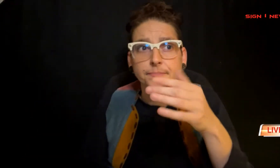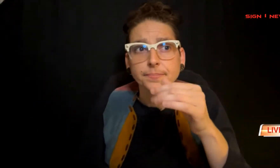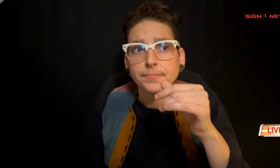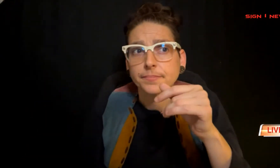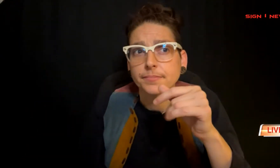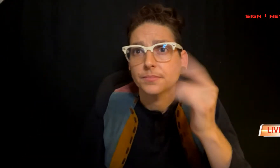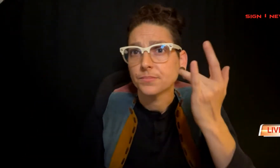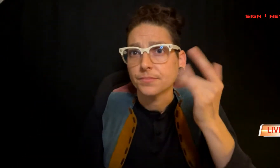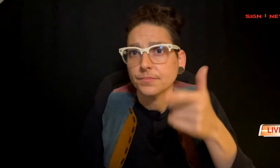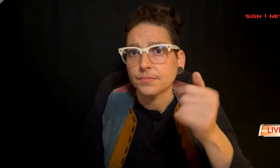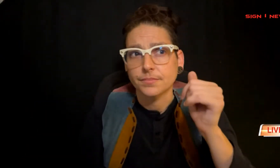Can you explain?